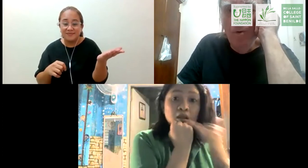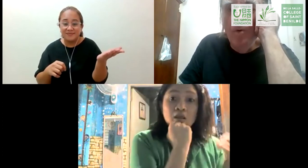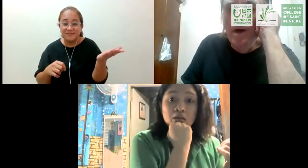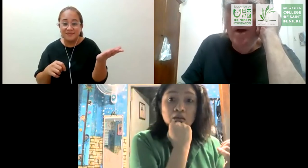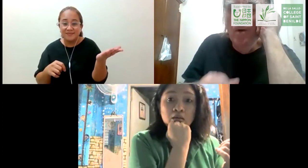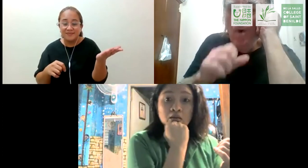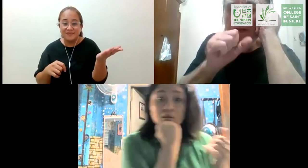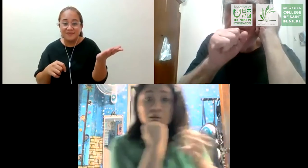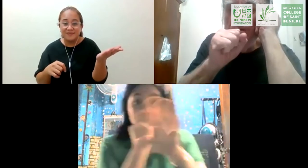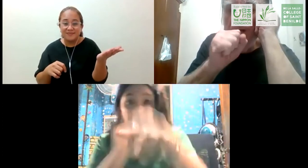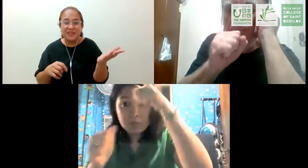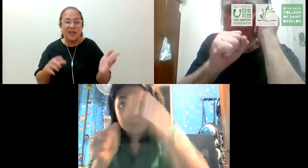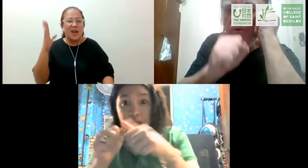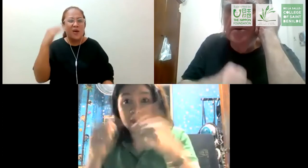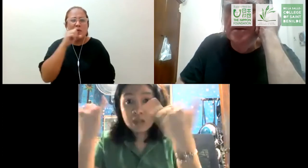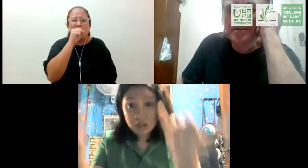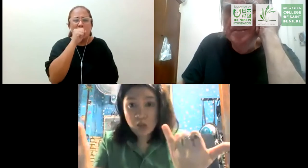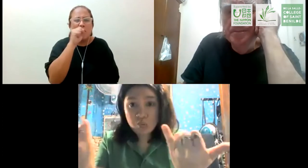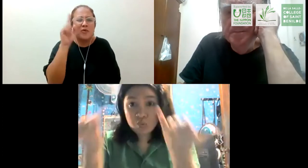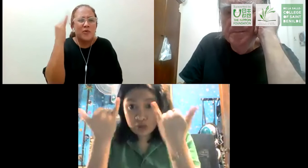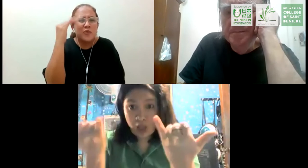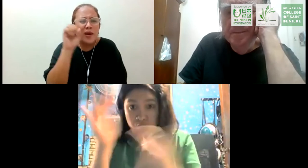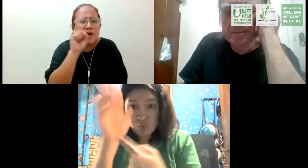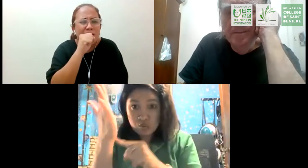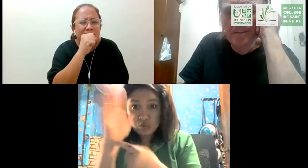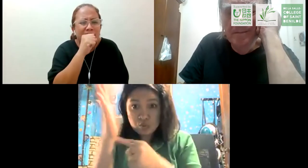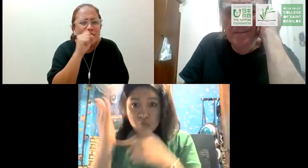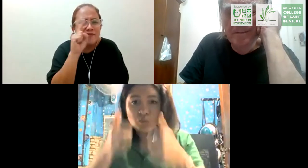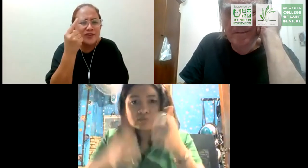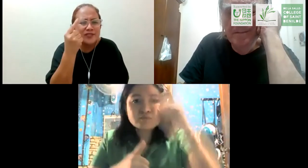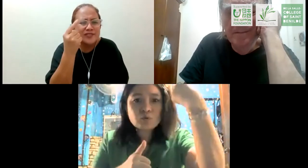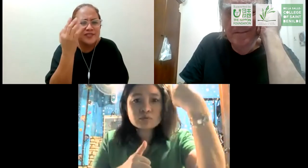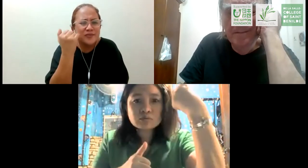it was. Why is star apple first?